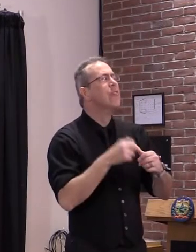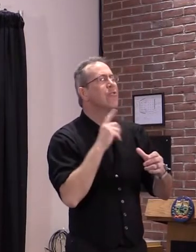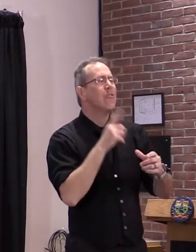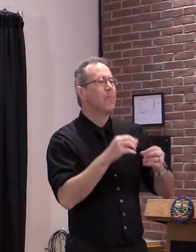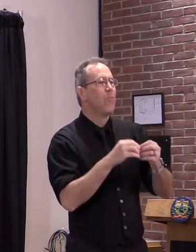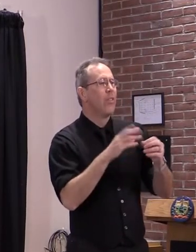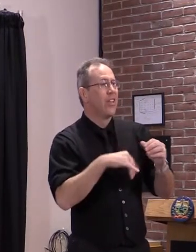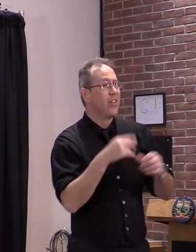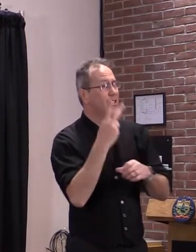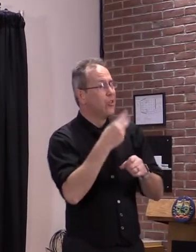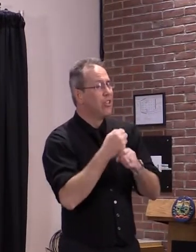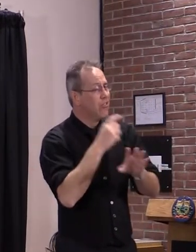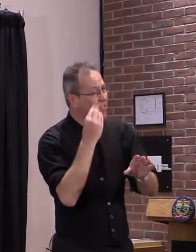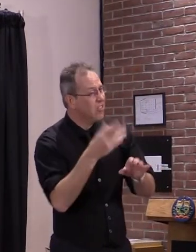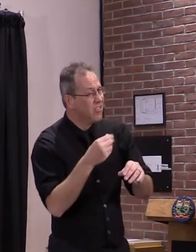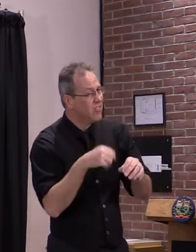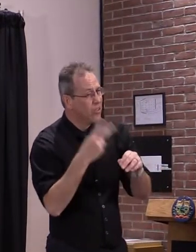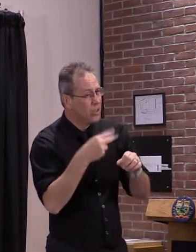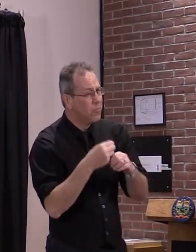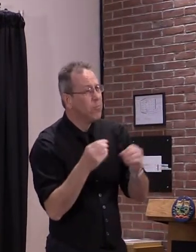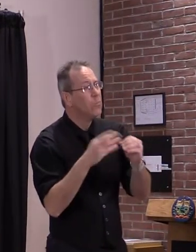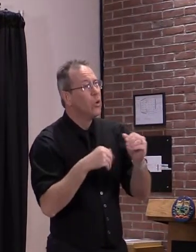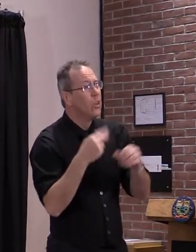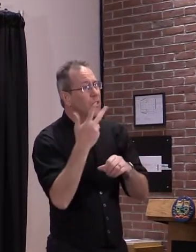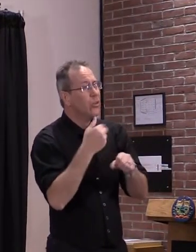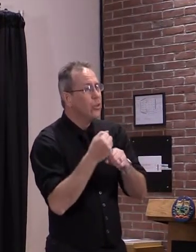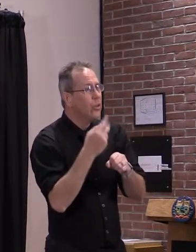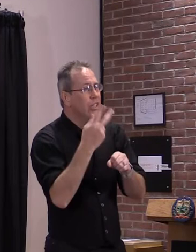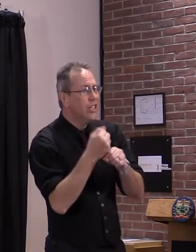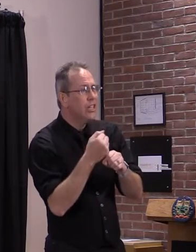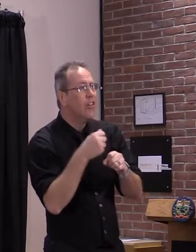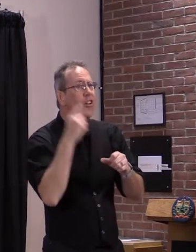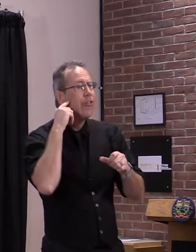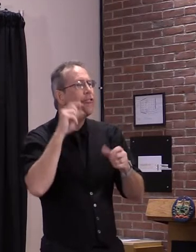preparatory work and anticipation. I think,